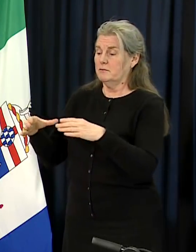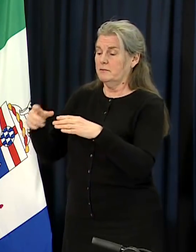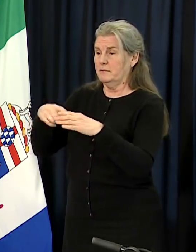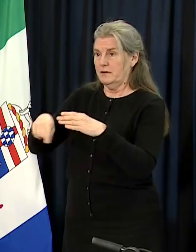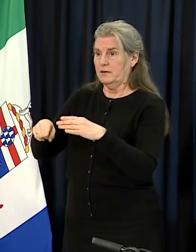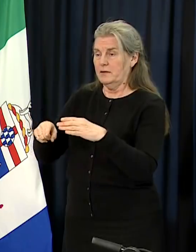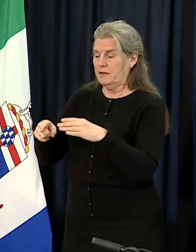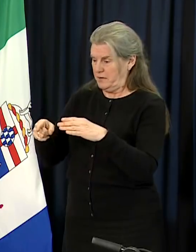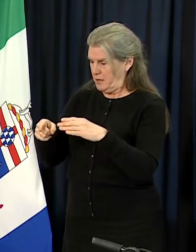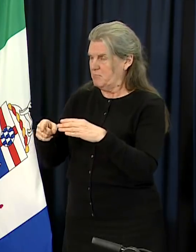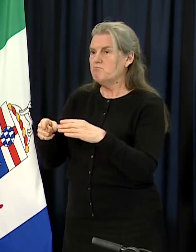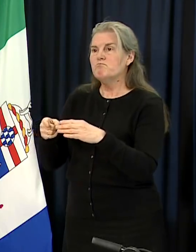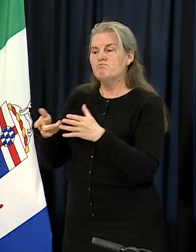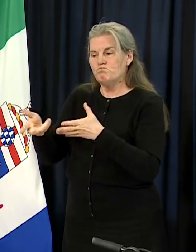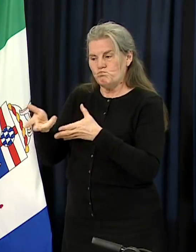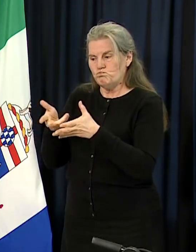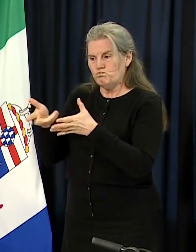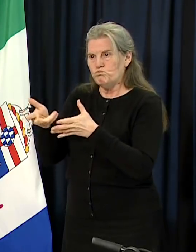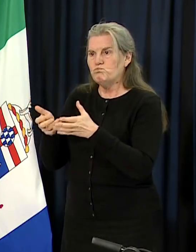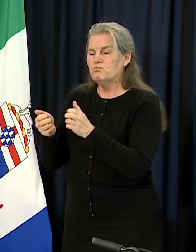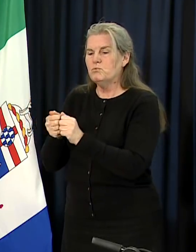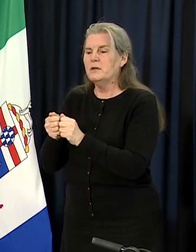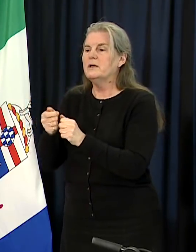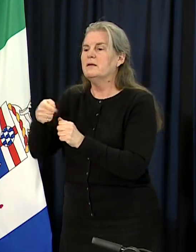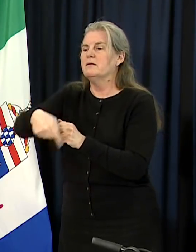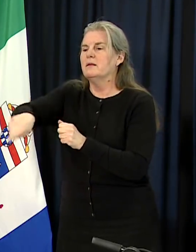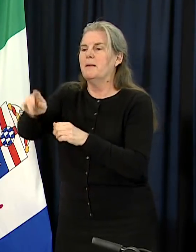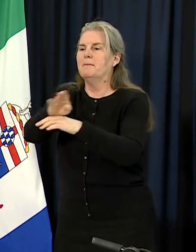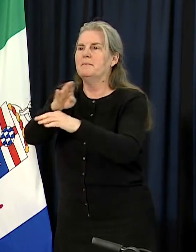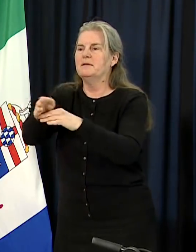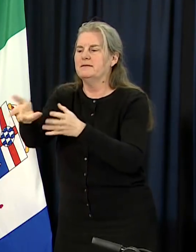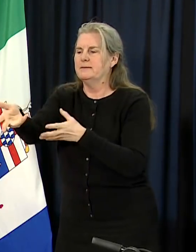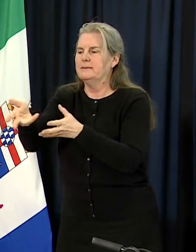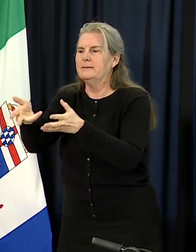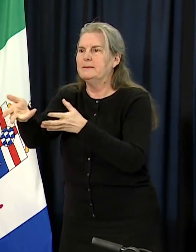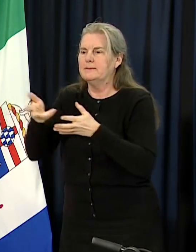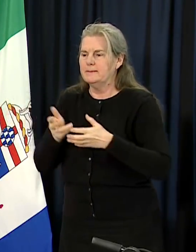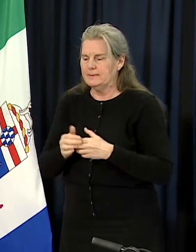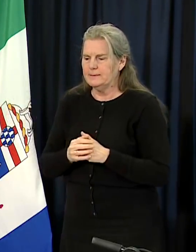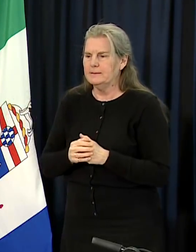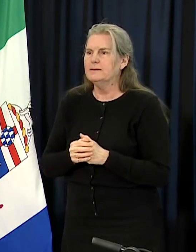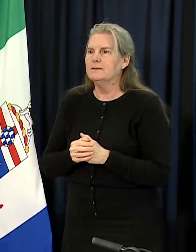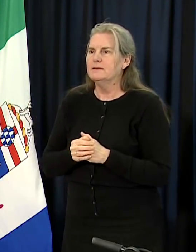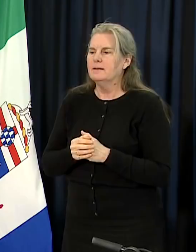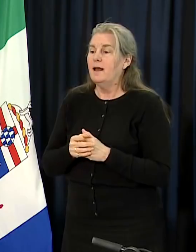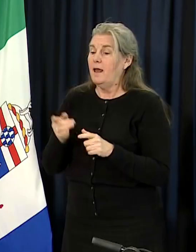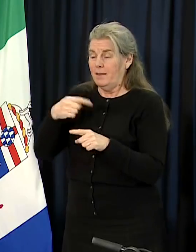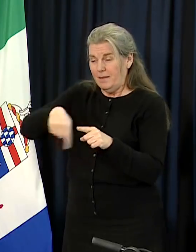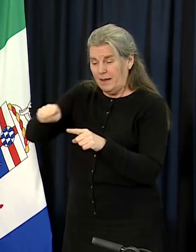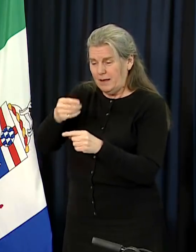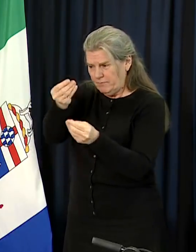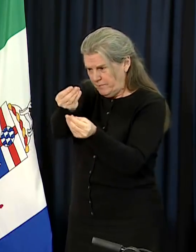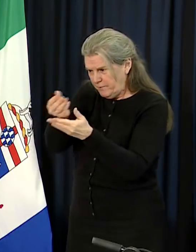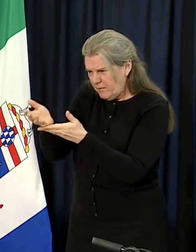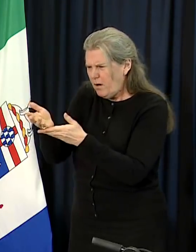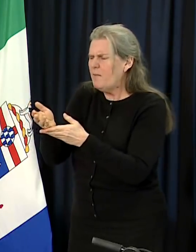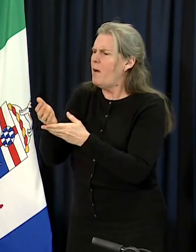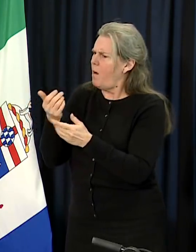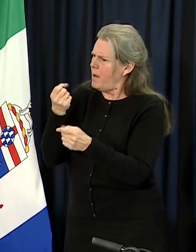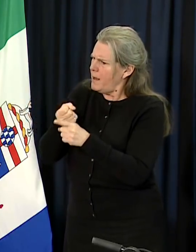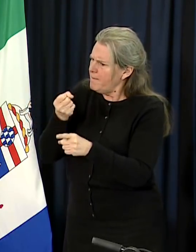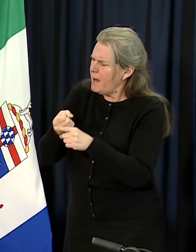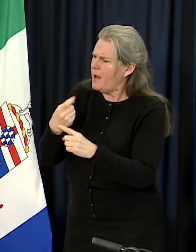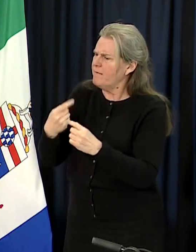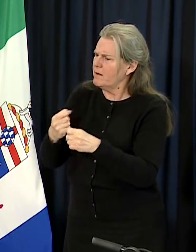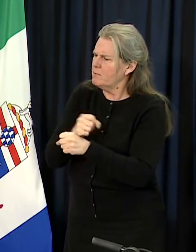are in direct contact with Yukon businesses, and our comprehensive surveys measuring the impact of COVID-19 all inform